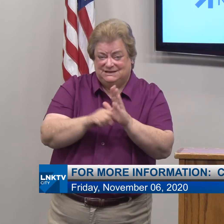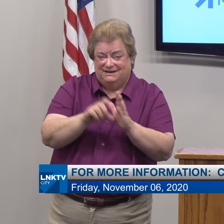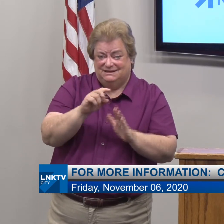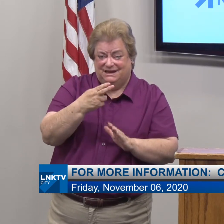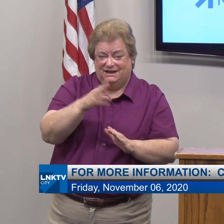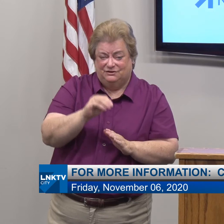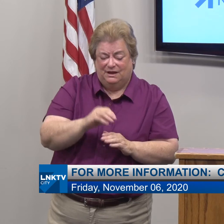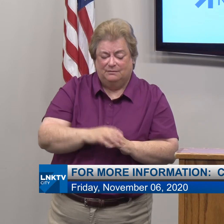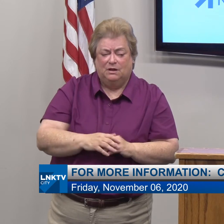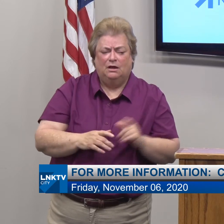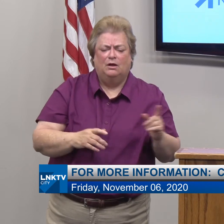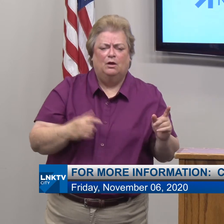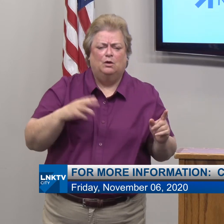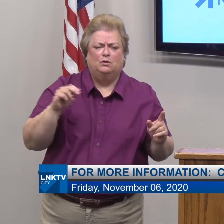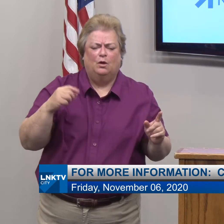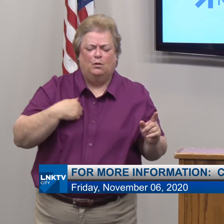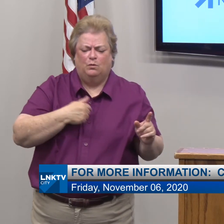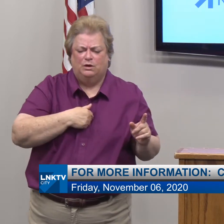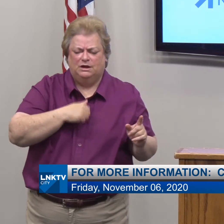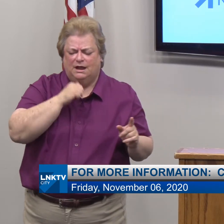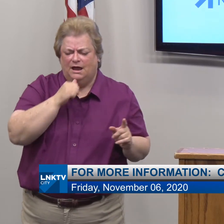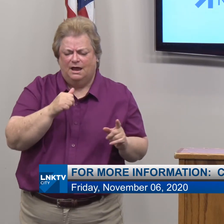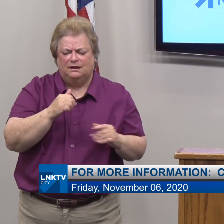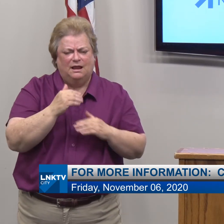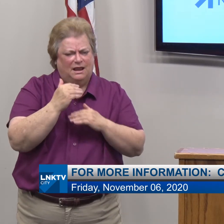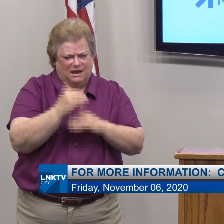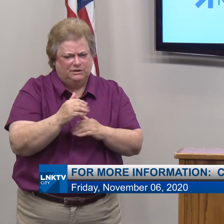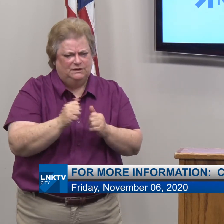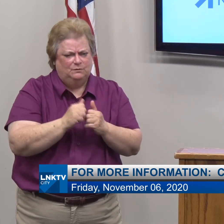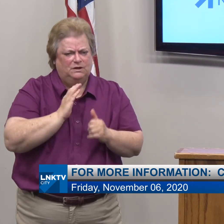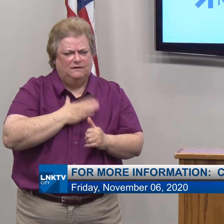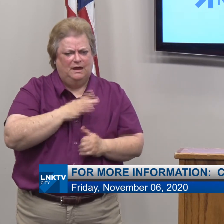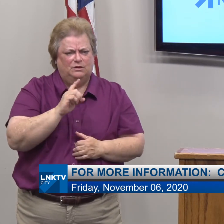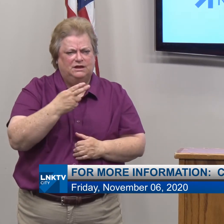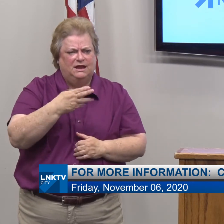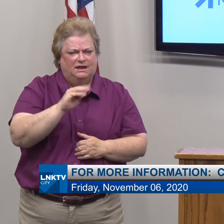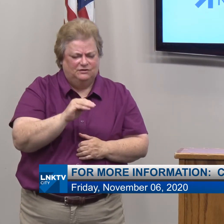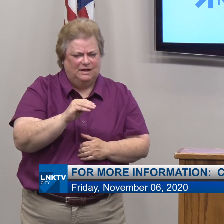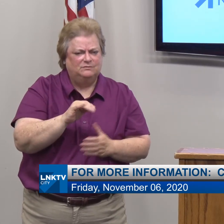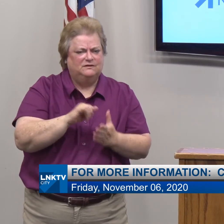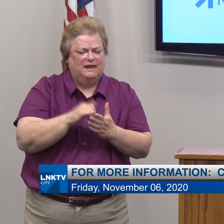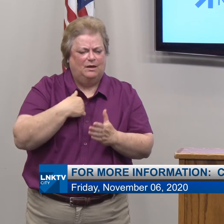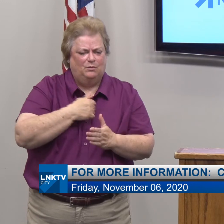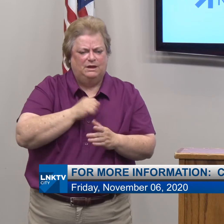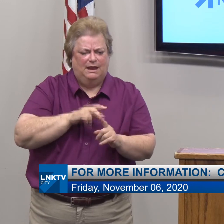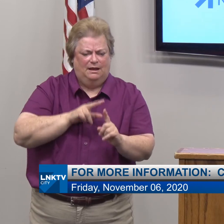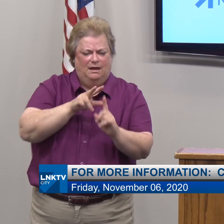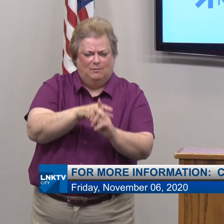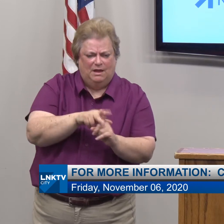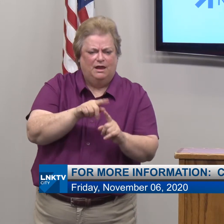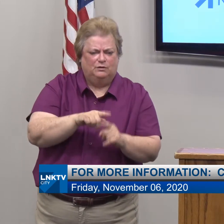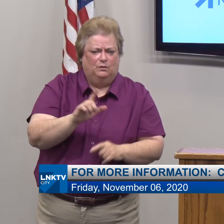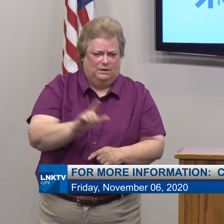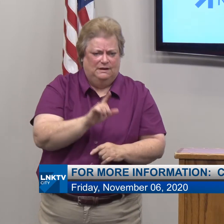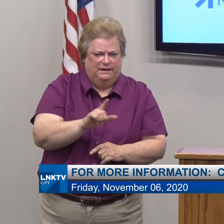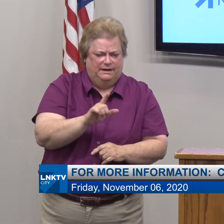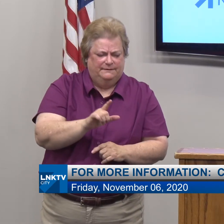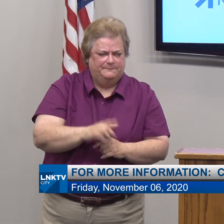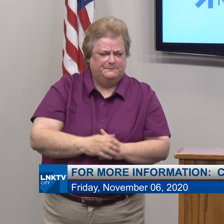No, we're not limited in what directive health measure we can apply in the city of Lincoln.